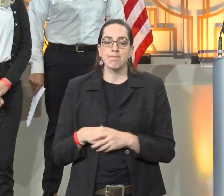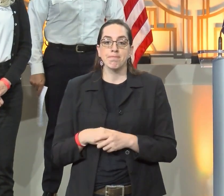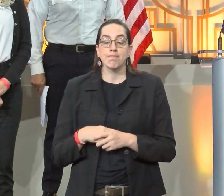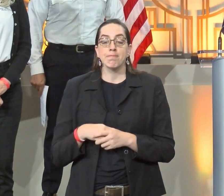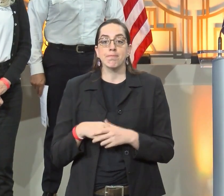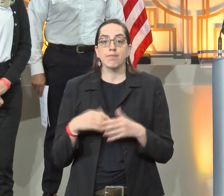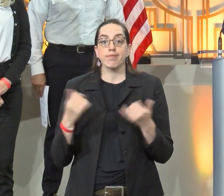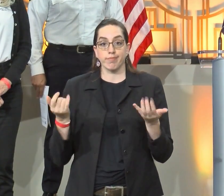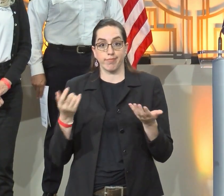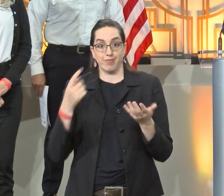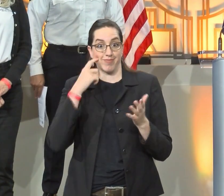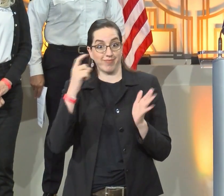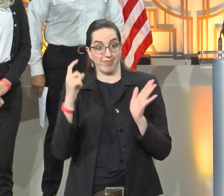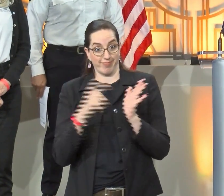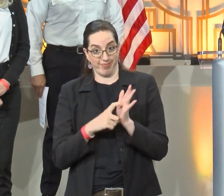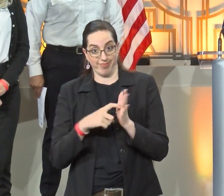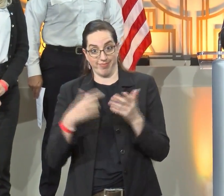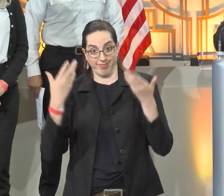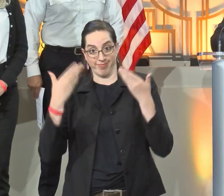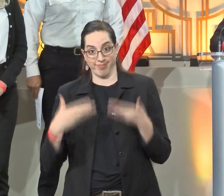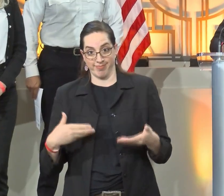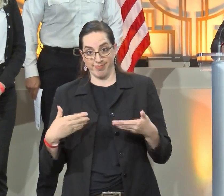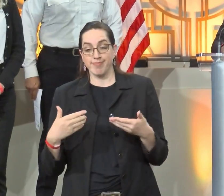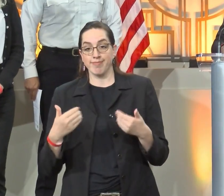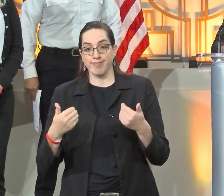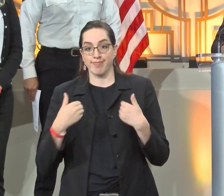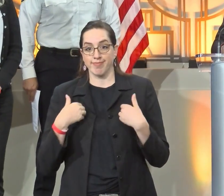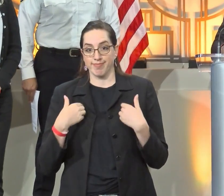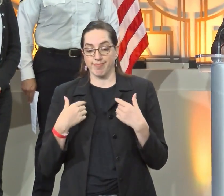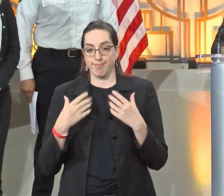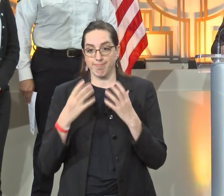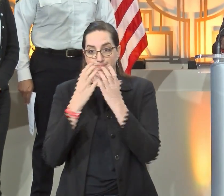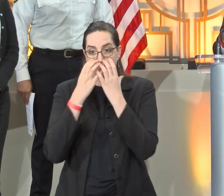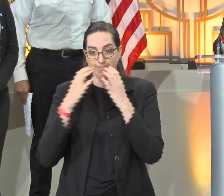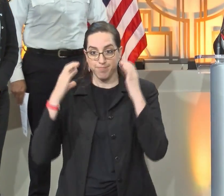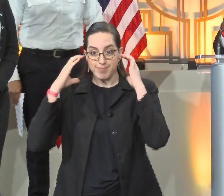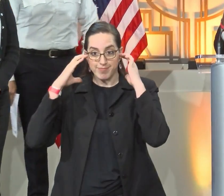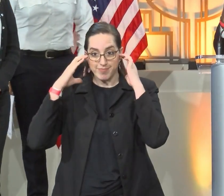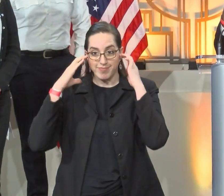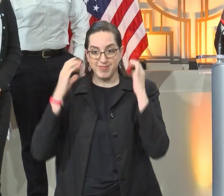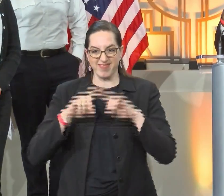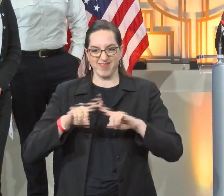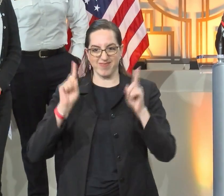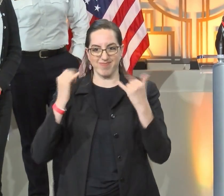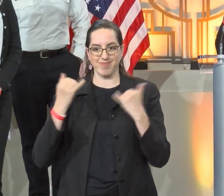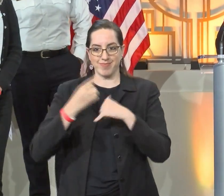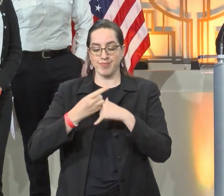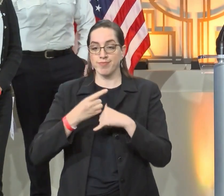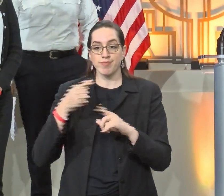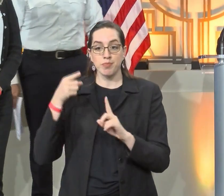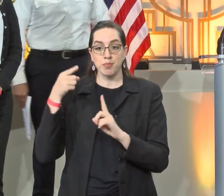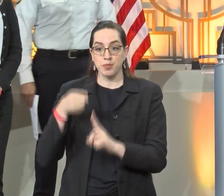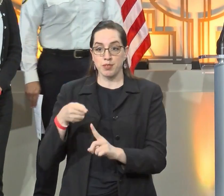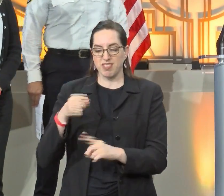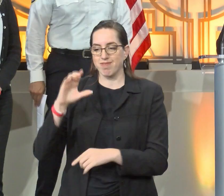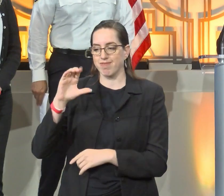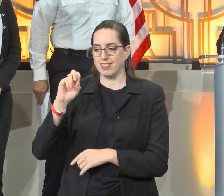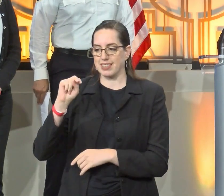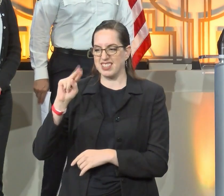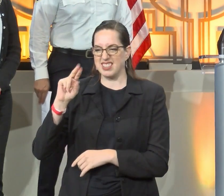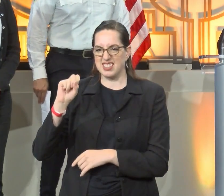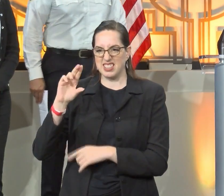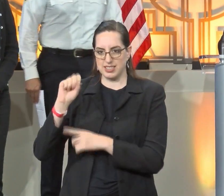As you can tell, as you can see, I'm wearing this mask today. The focus is on the